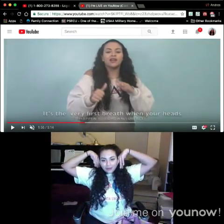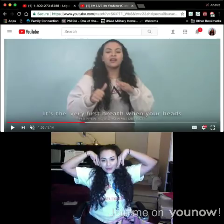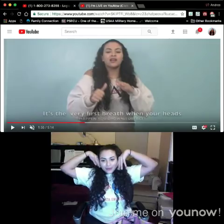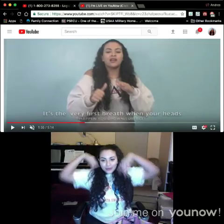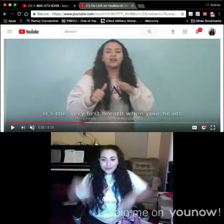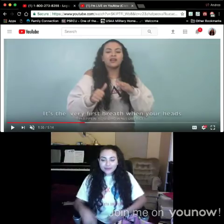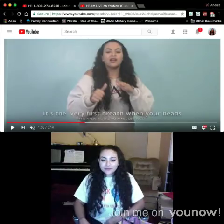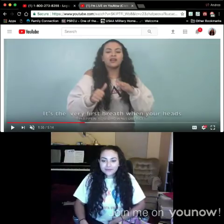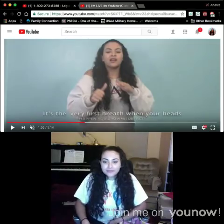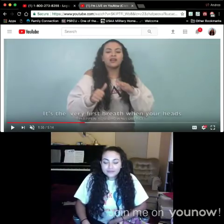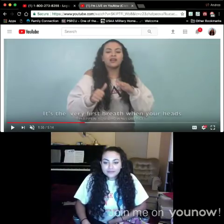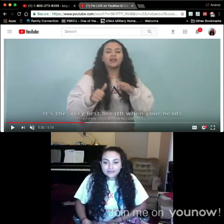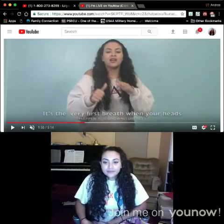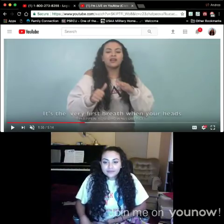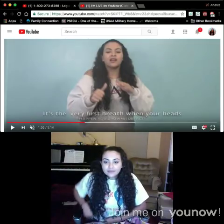part. Woo!